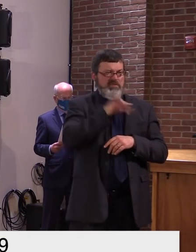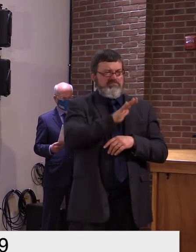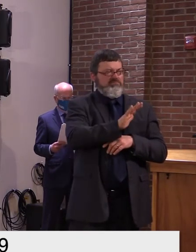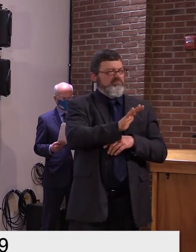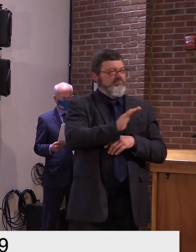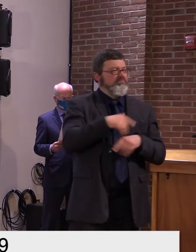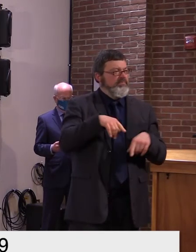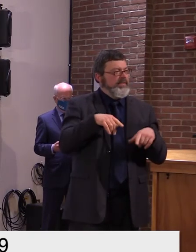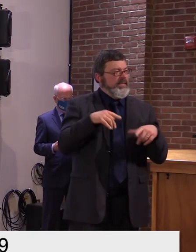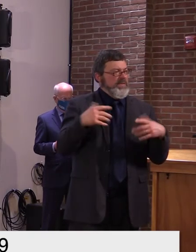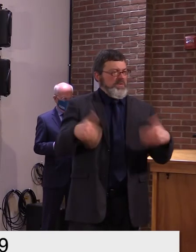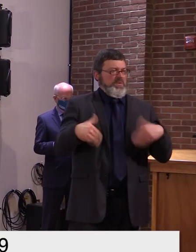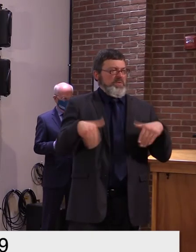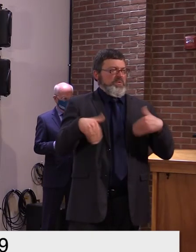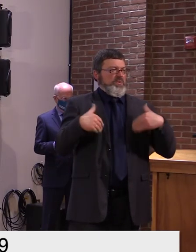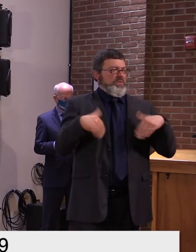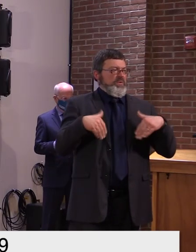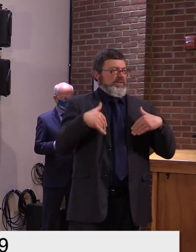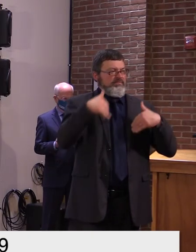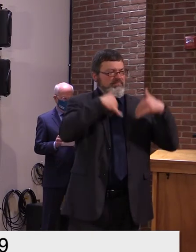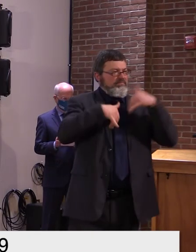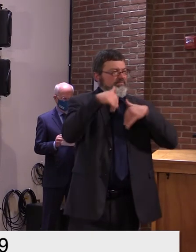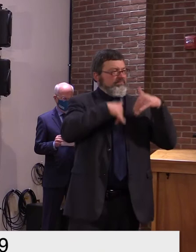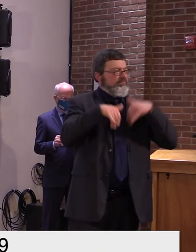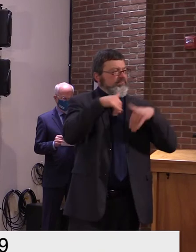58 during the last year.